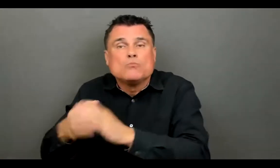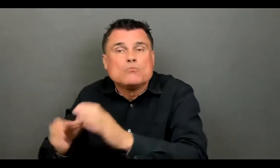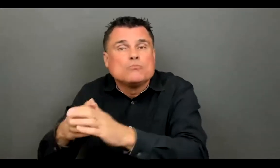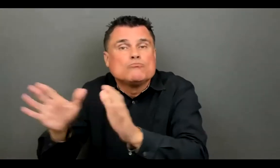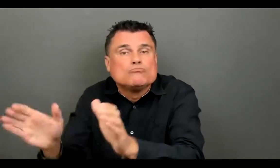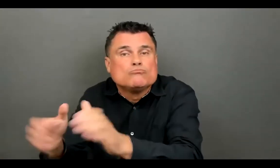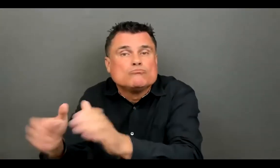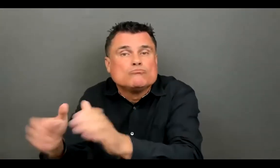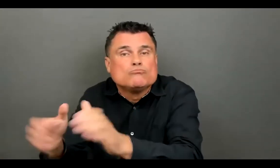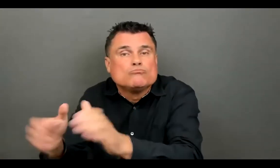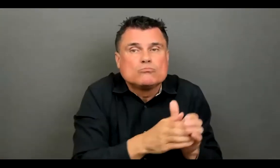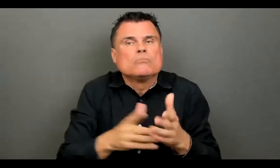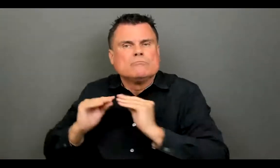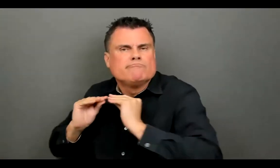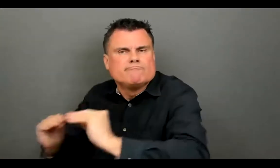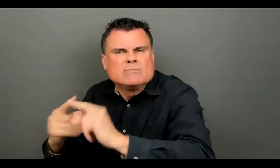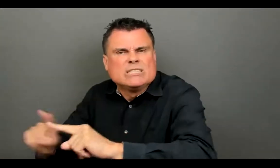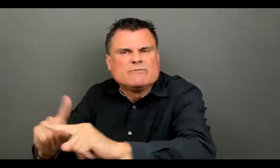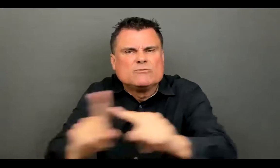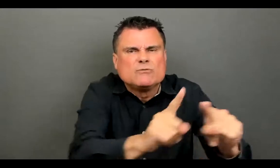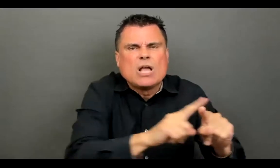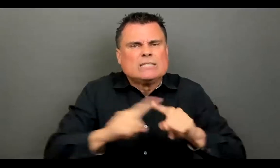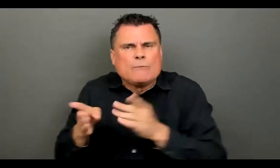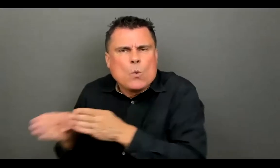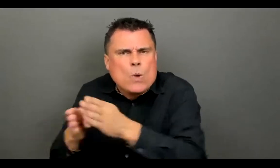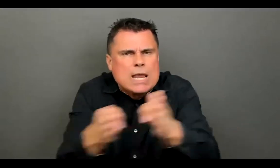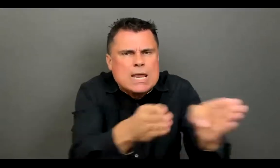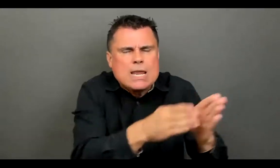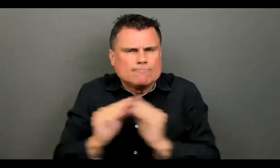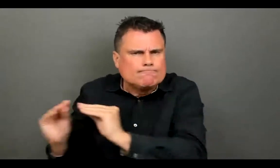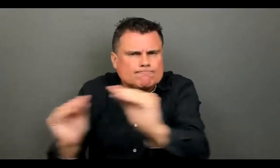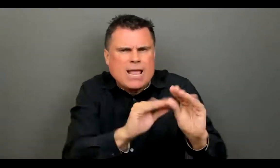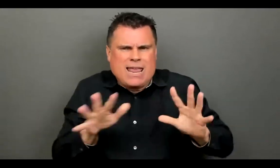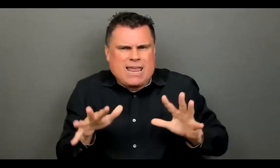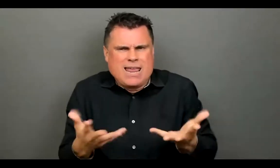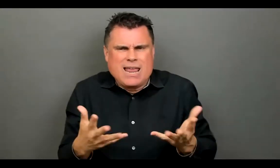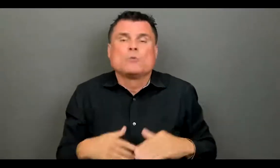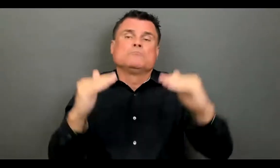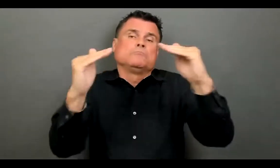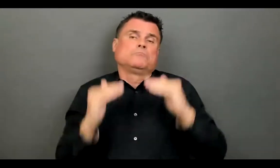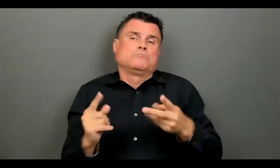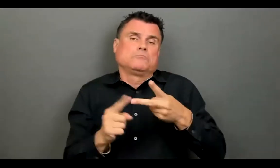and collaborative problem solving. So one method we used was